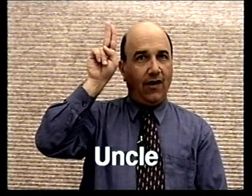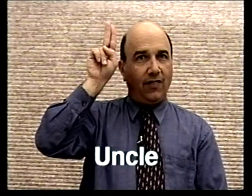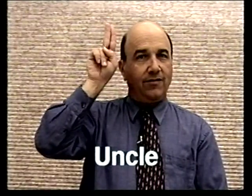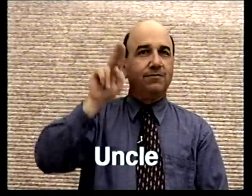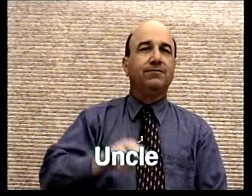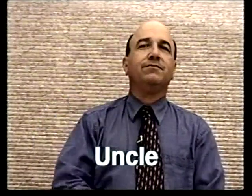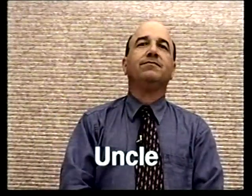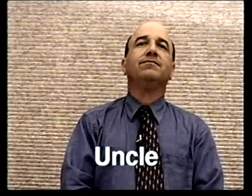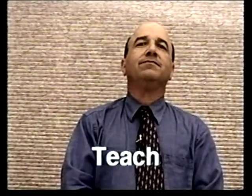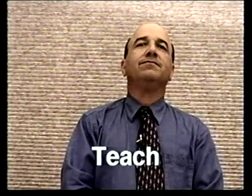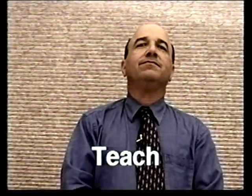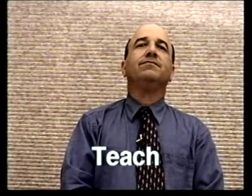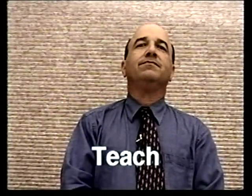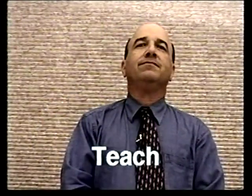Uncle.